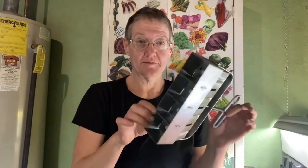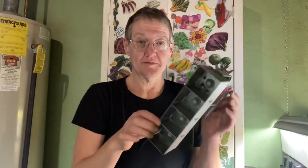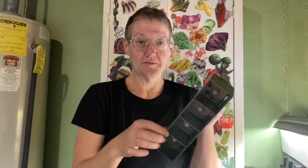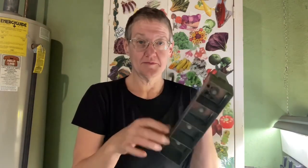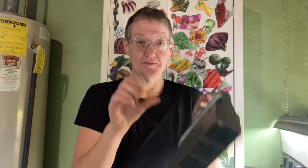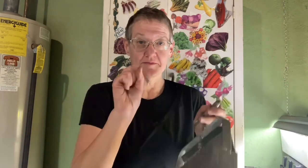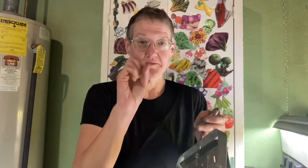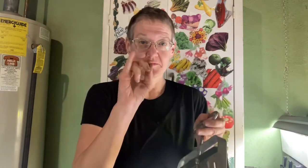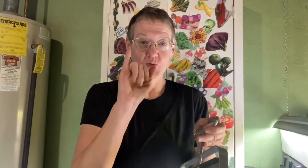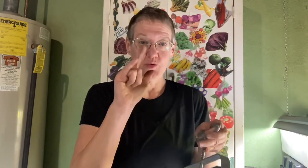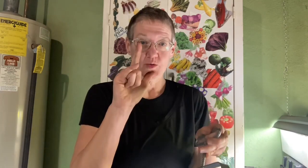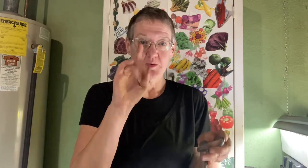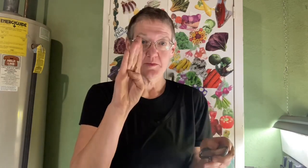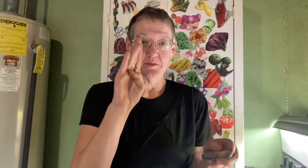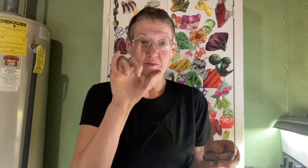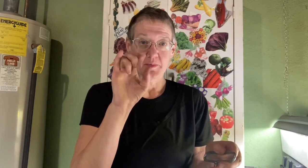the soil blocker